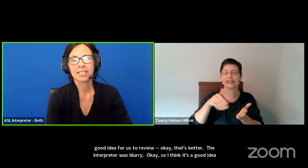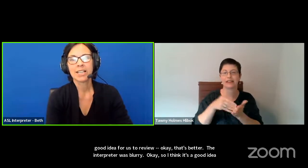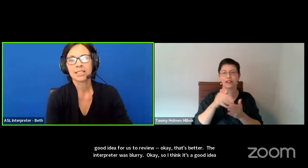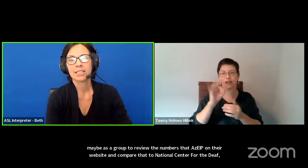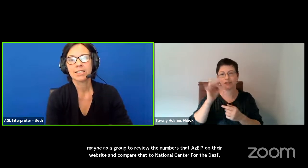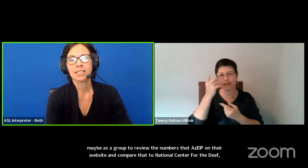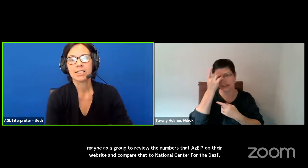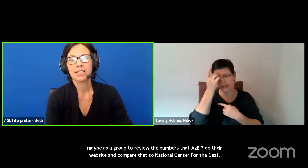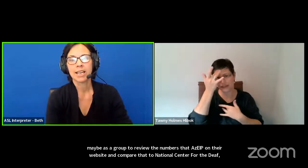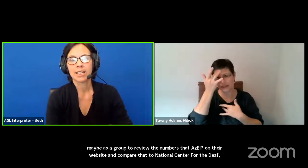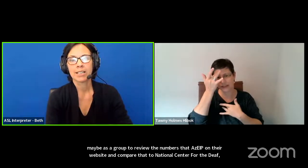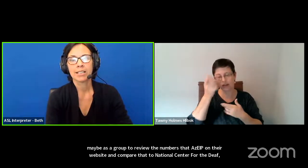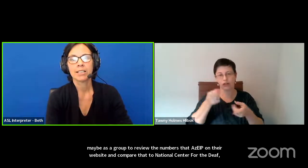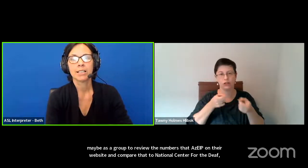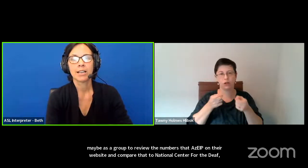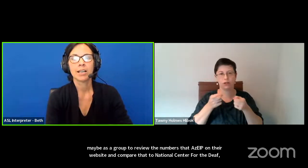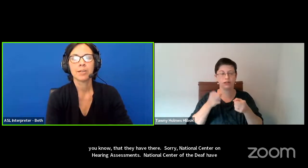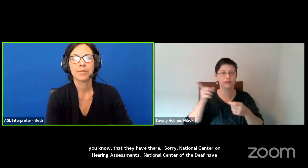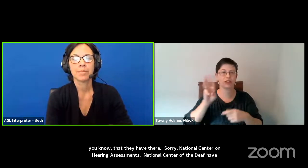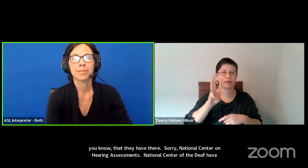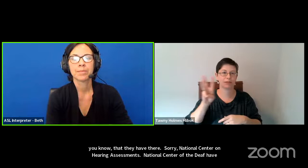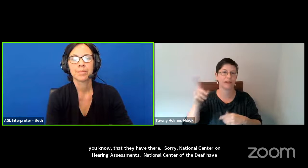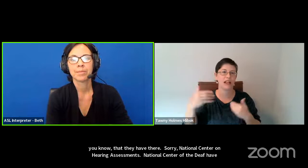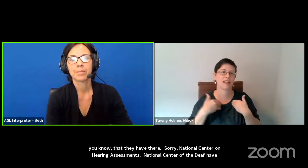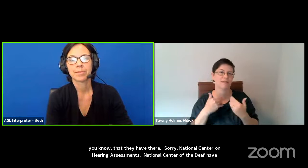The state's data,